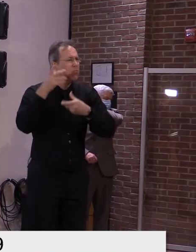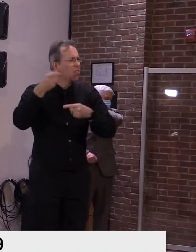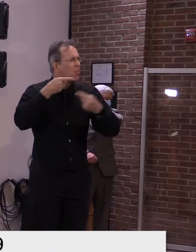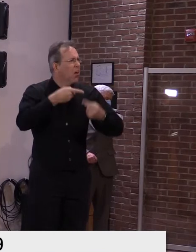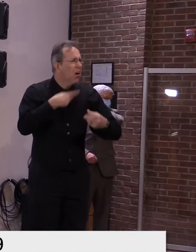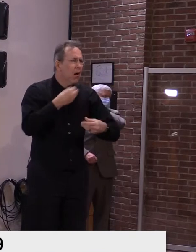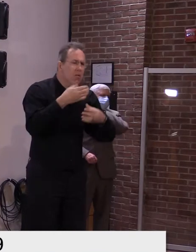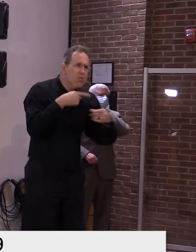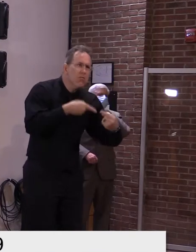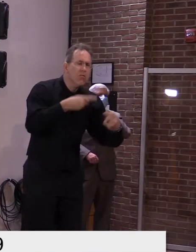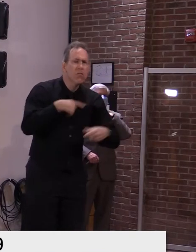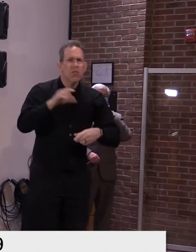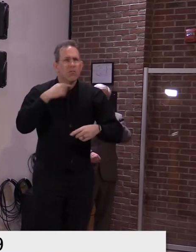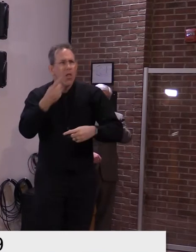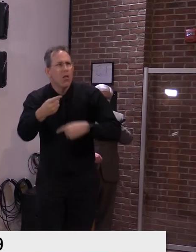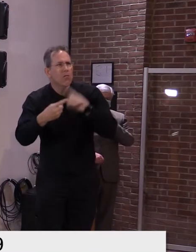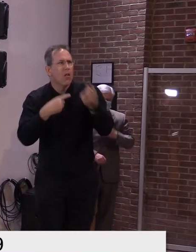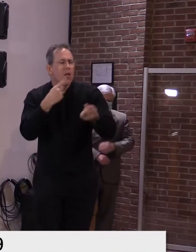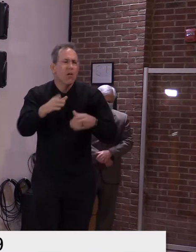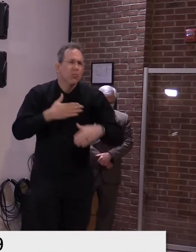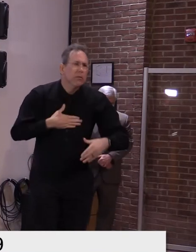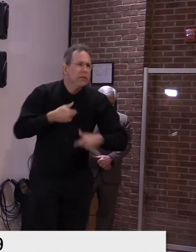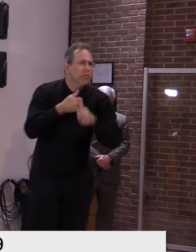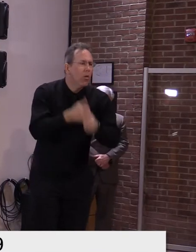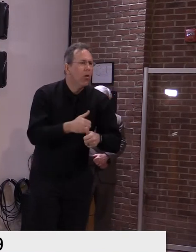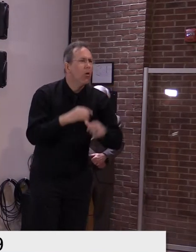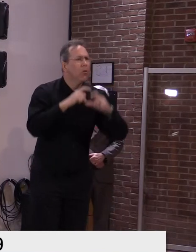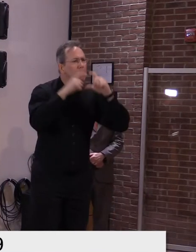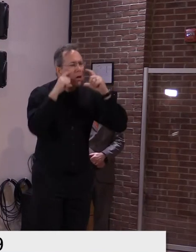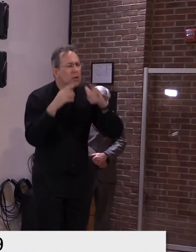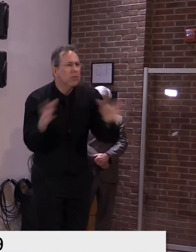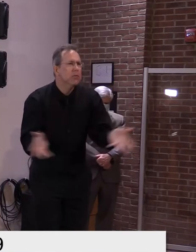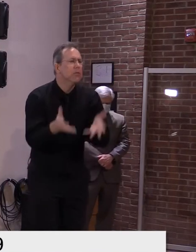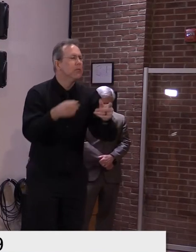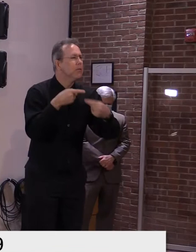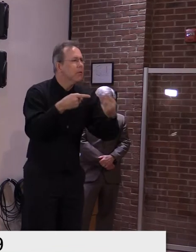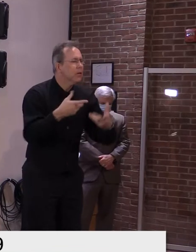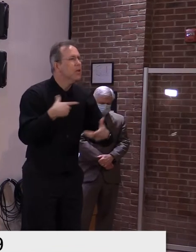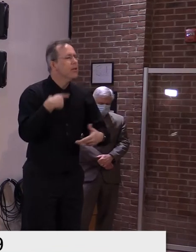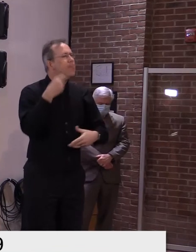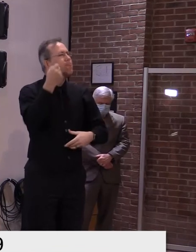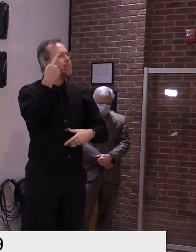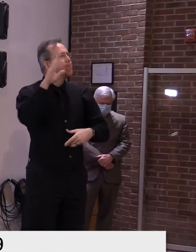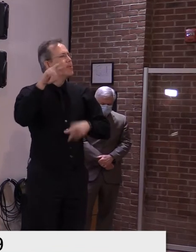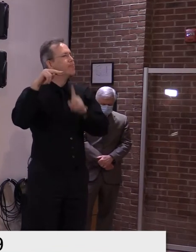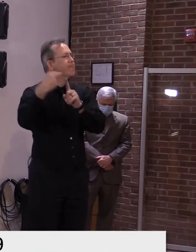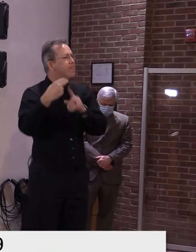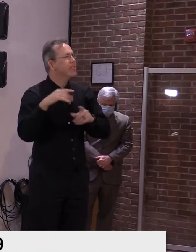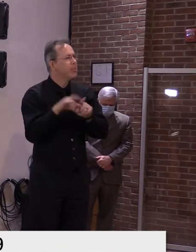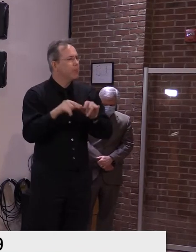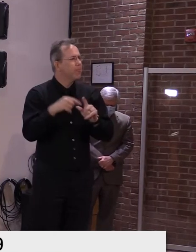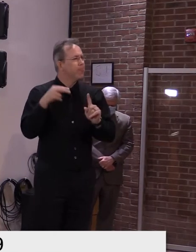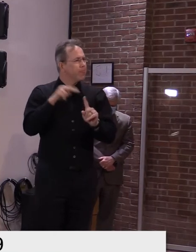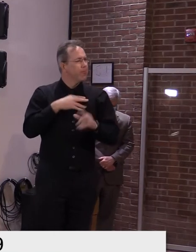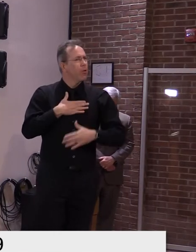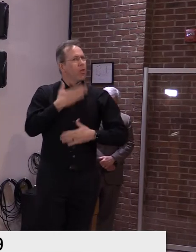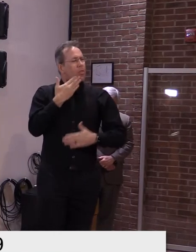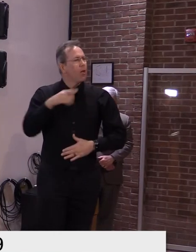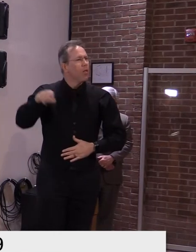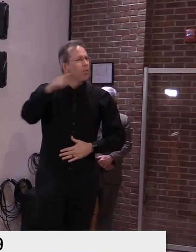are also grateful for these safety guidelines that are in place, because they are